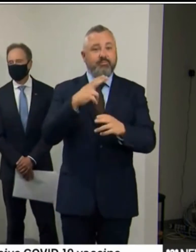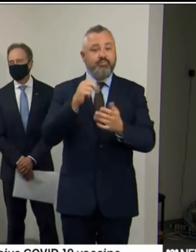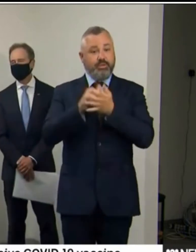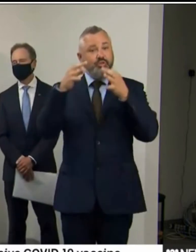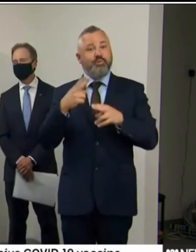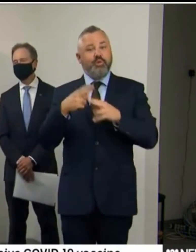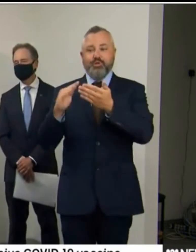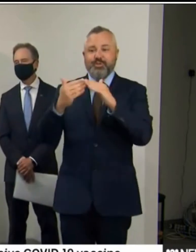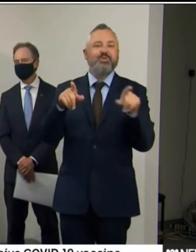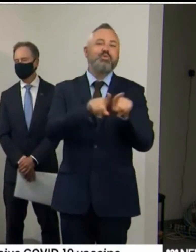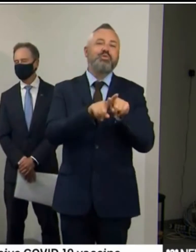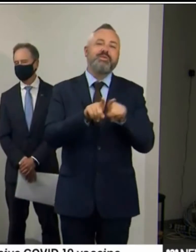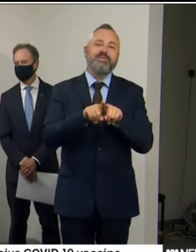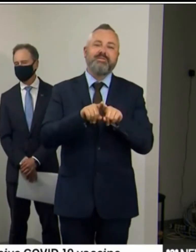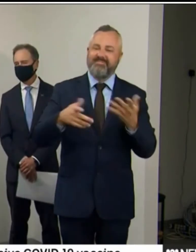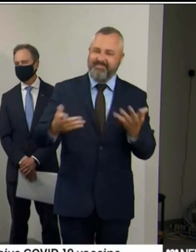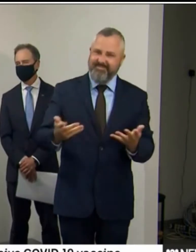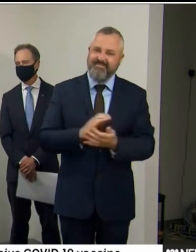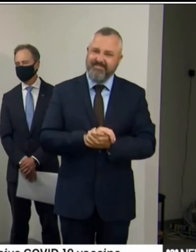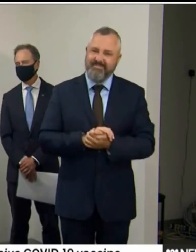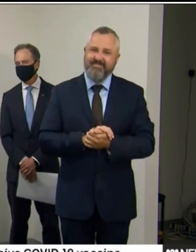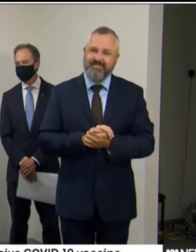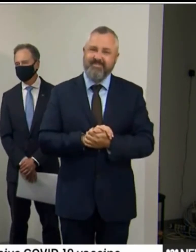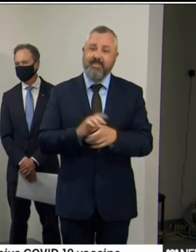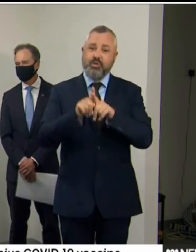health, and ultimately it's the right decision for our